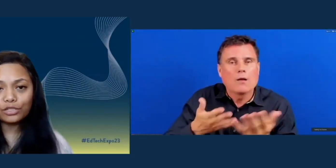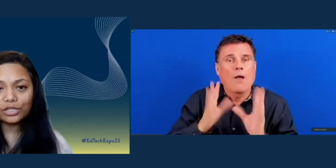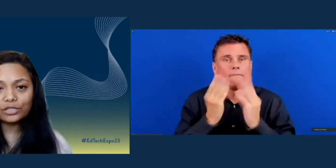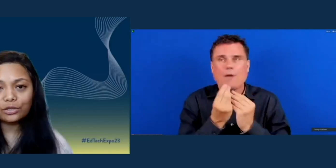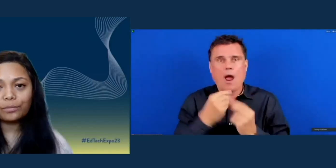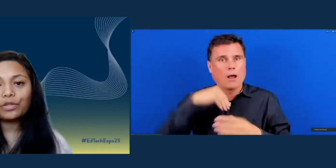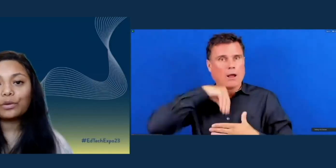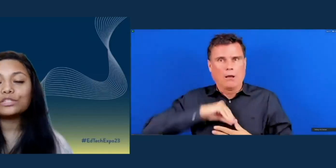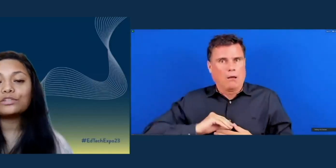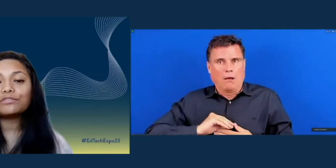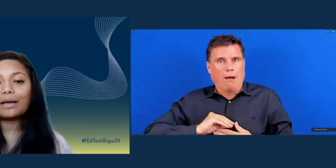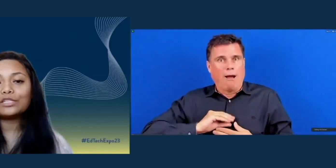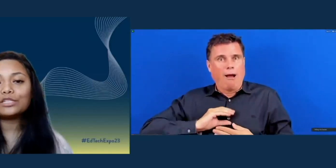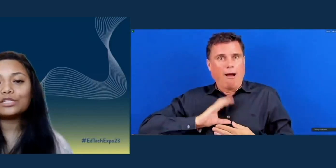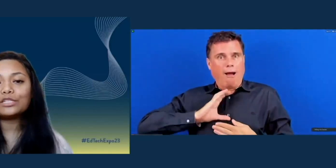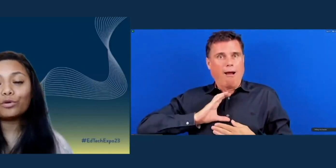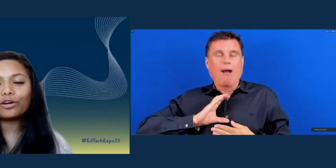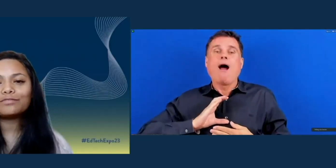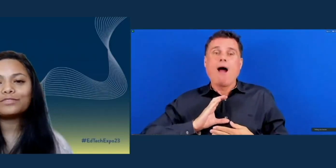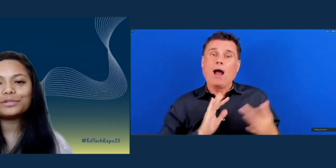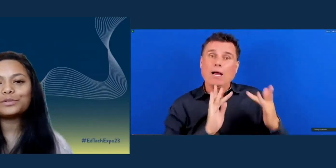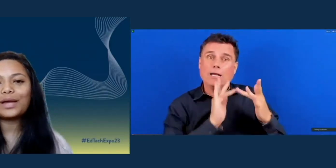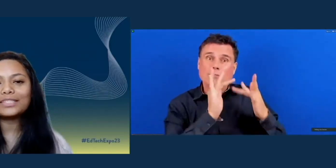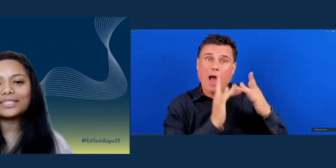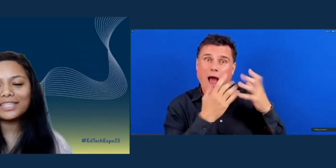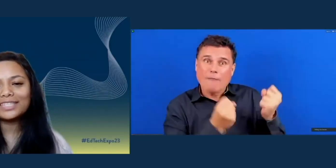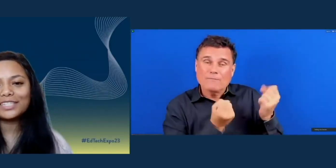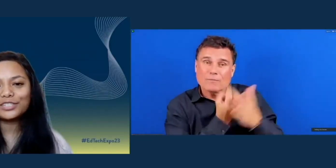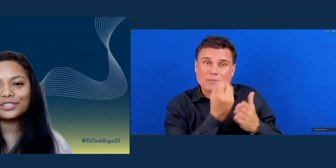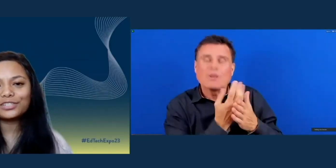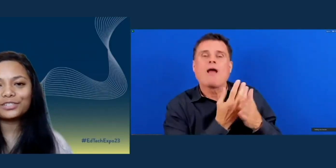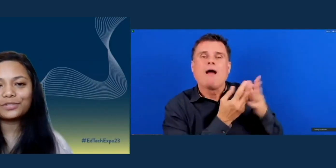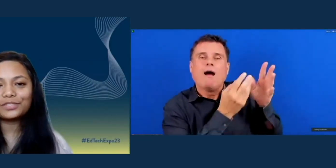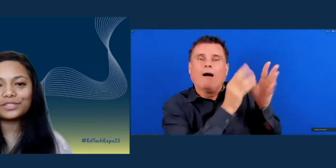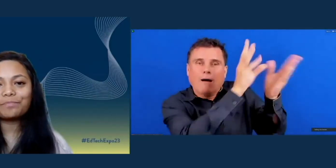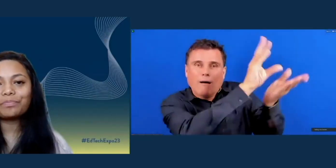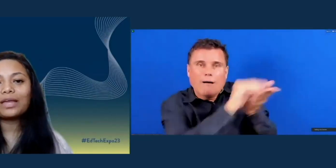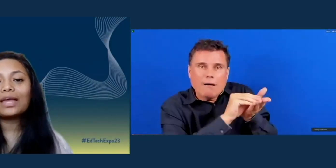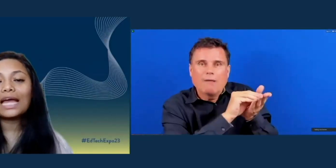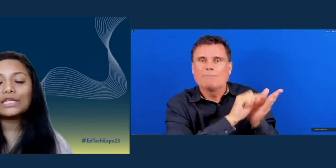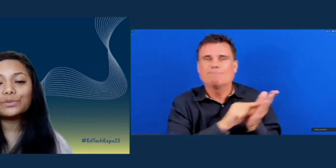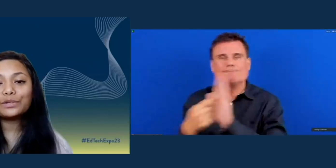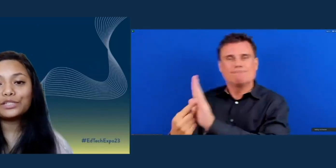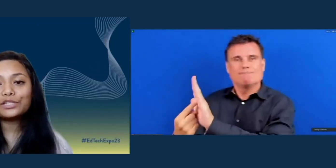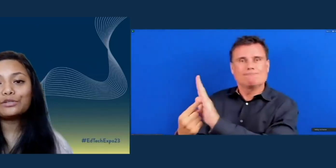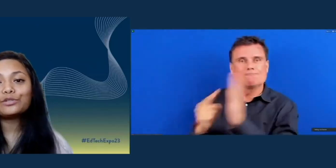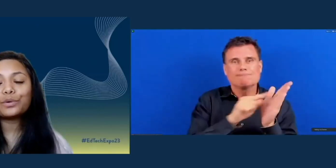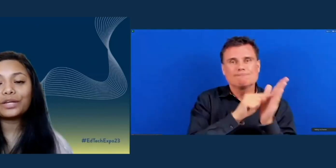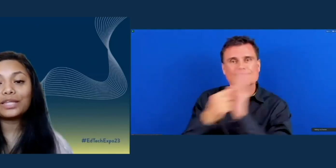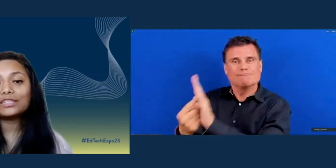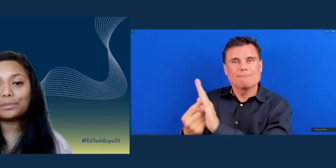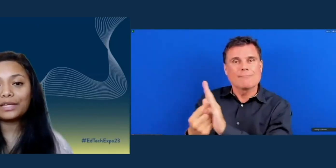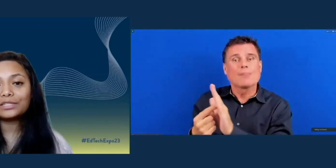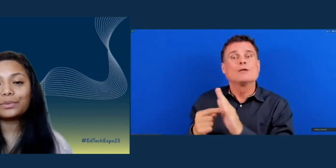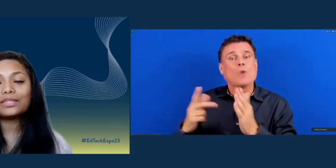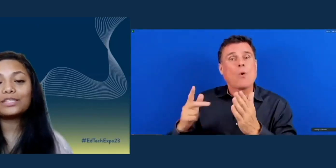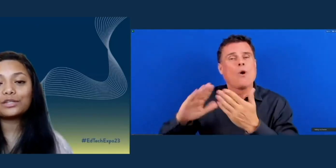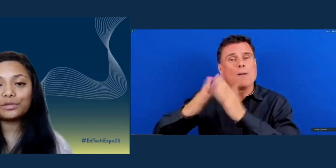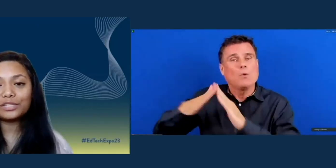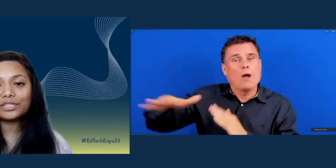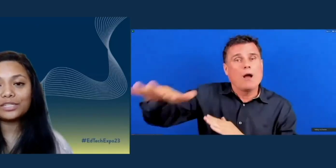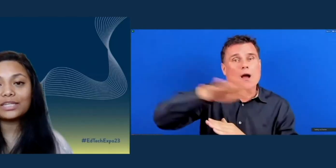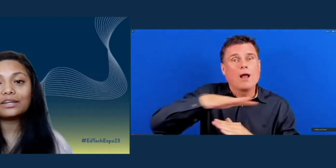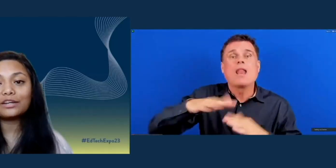the project, though, we saw families become more comfortable to access these digital resources. As we continue to work in this space with